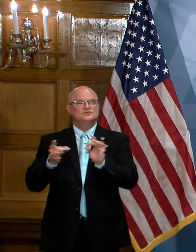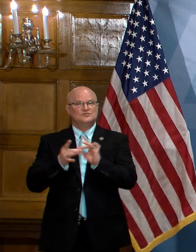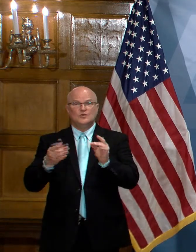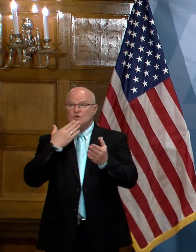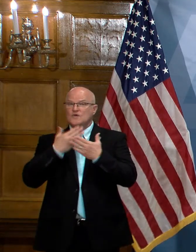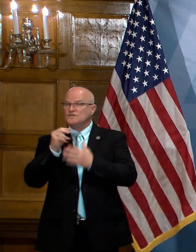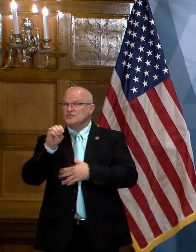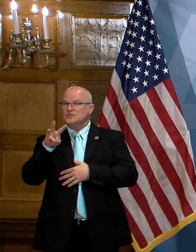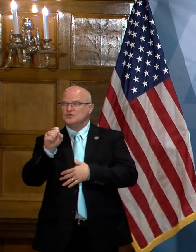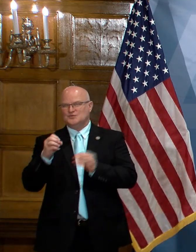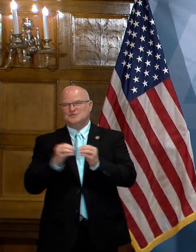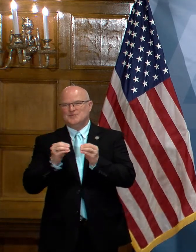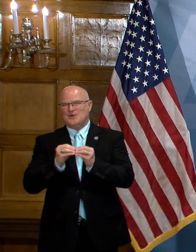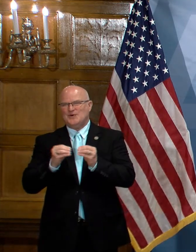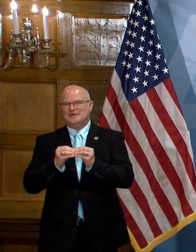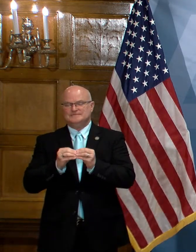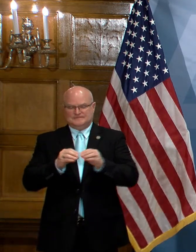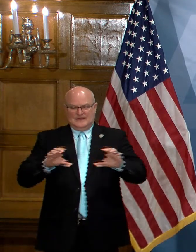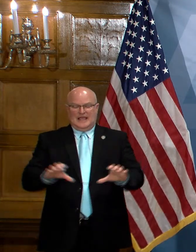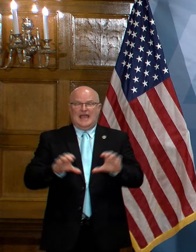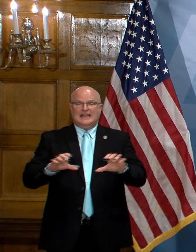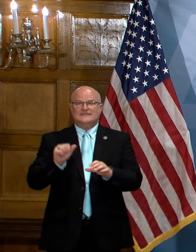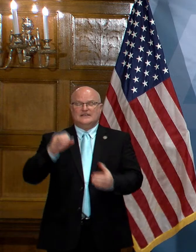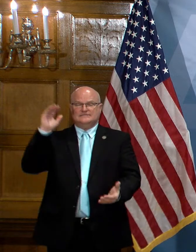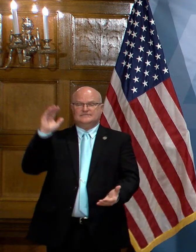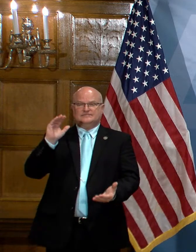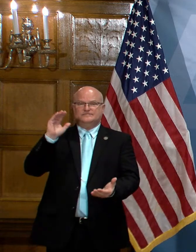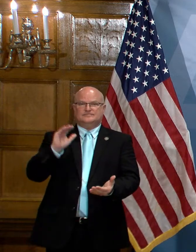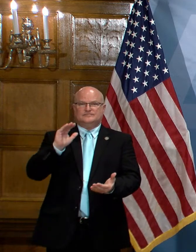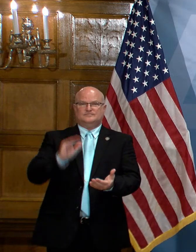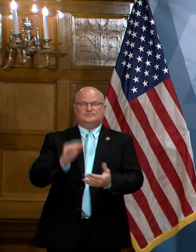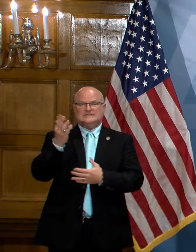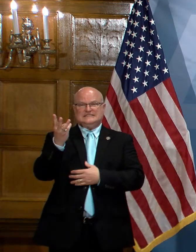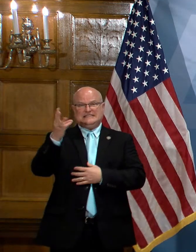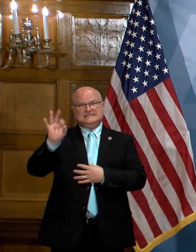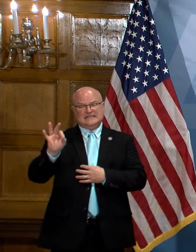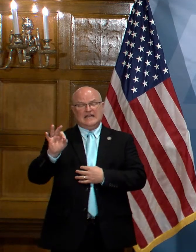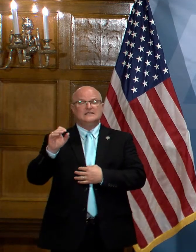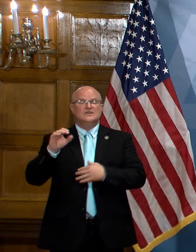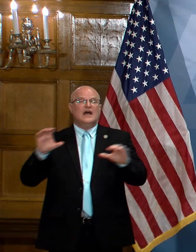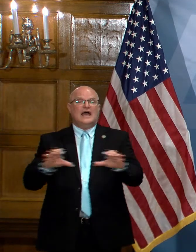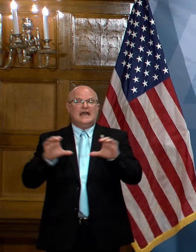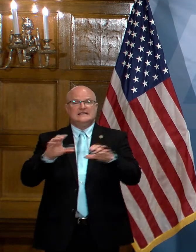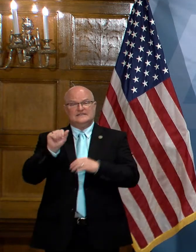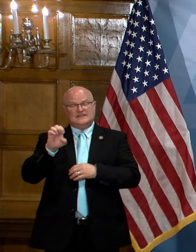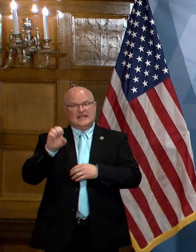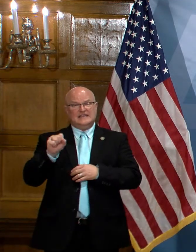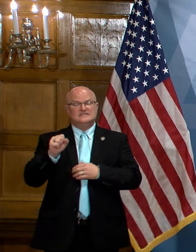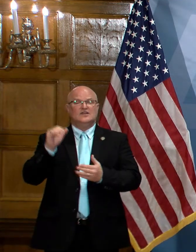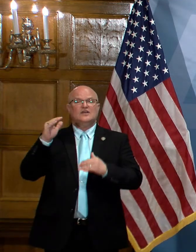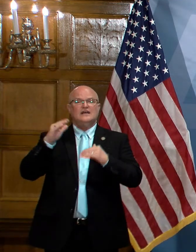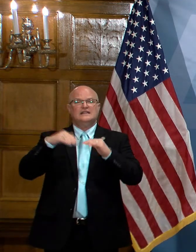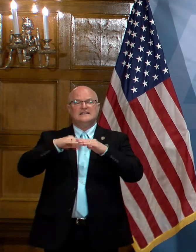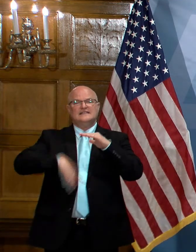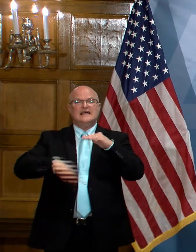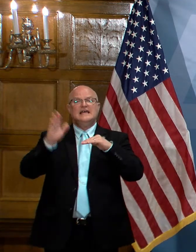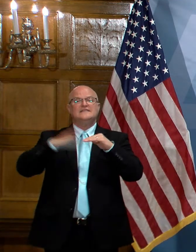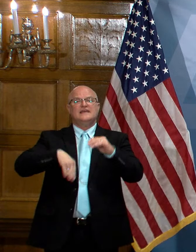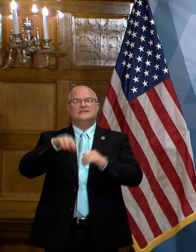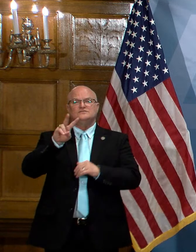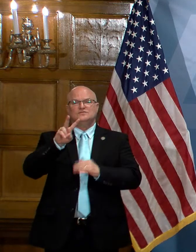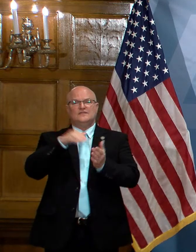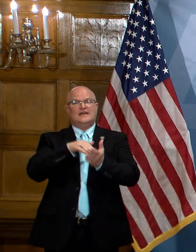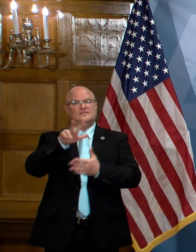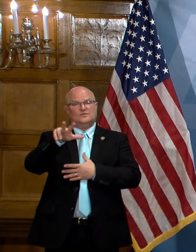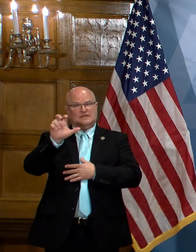of good news. Our total active cases are down 69, and so our active cases are less than